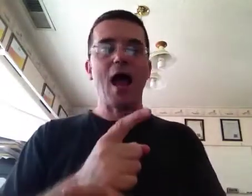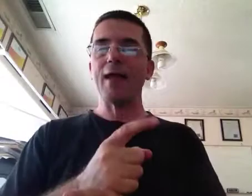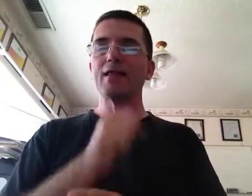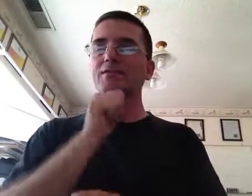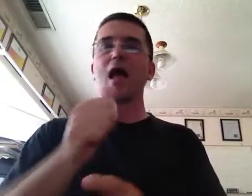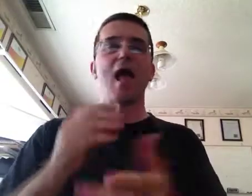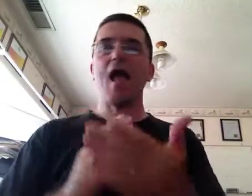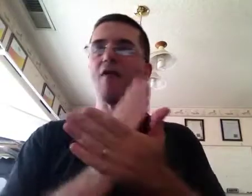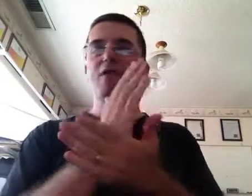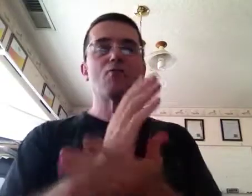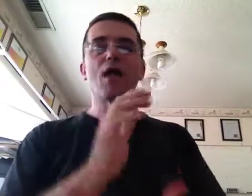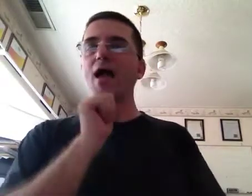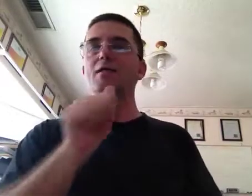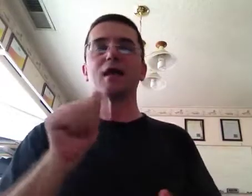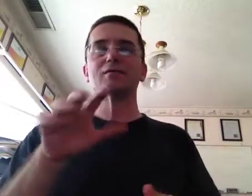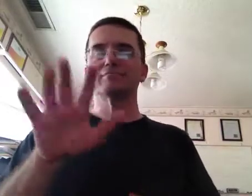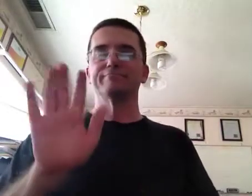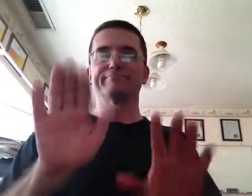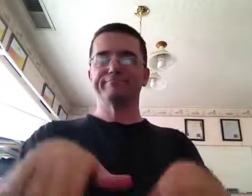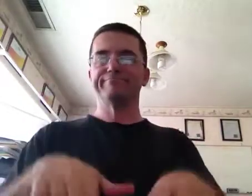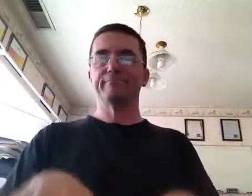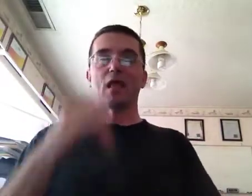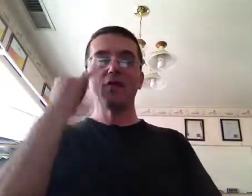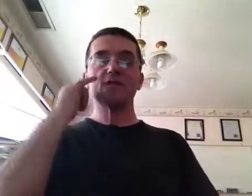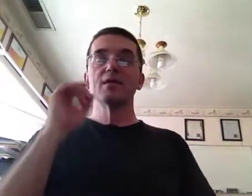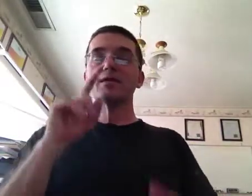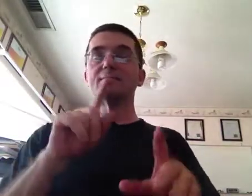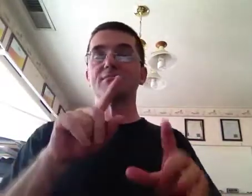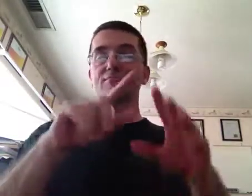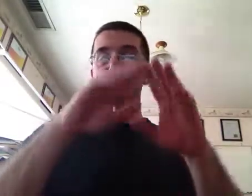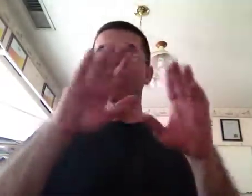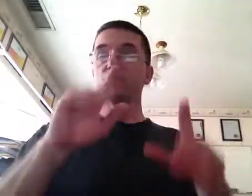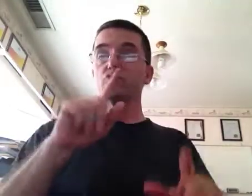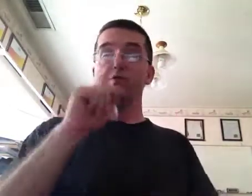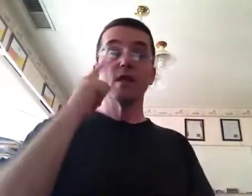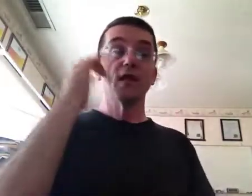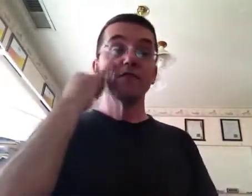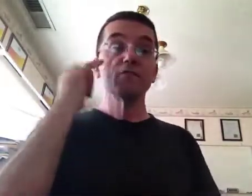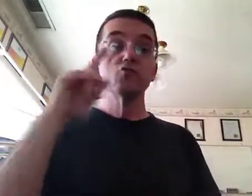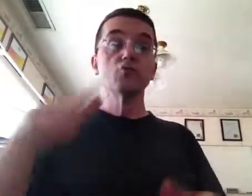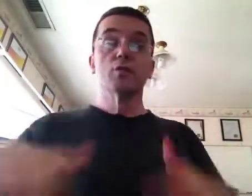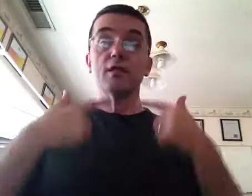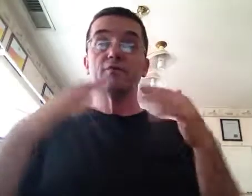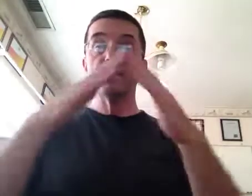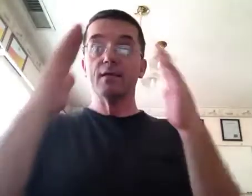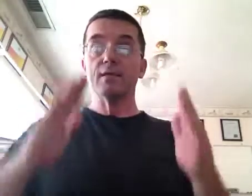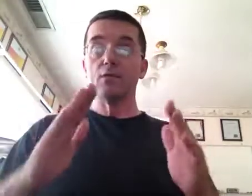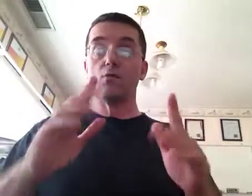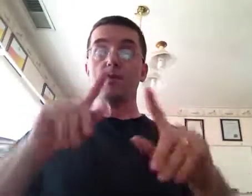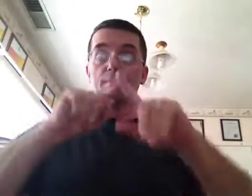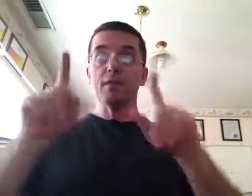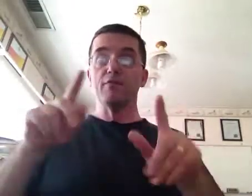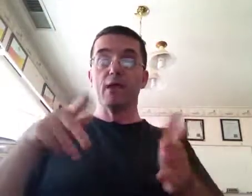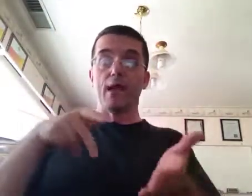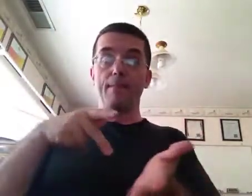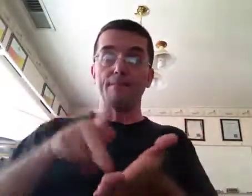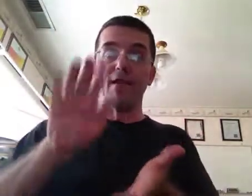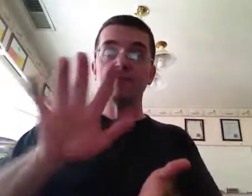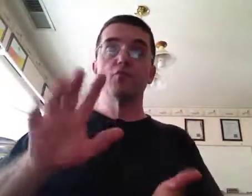old and you're living at home and, you know, he was paying for your food, it'd be different. Right. So if you want to read a great book on it, and it'll give you